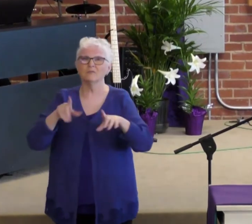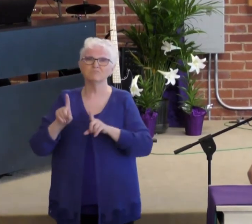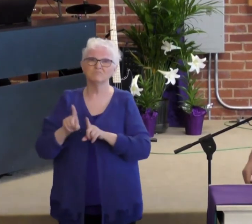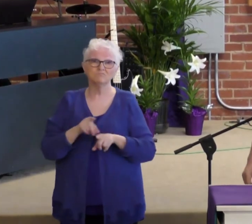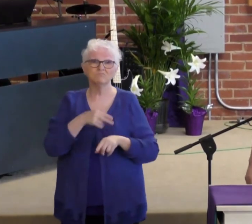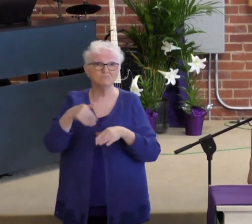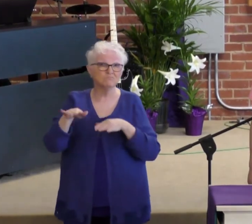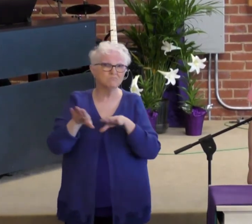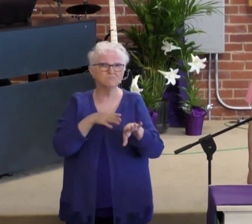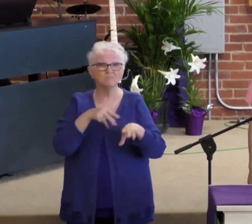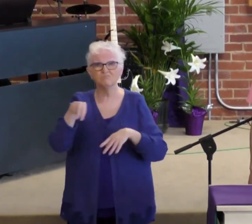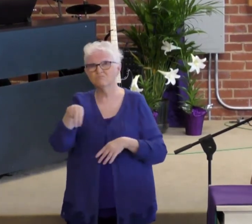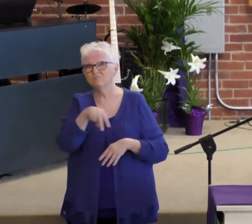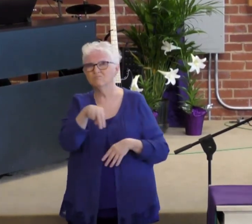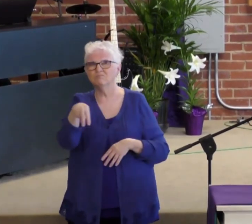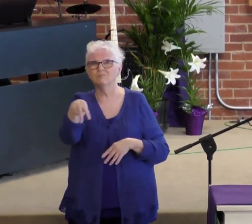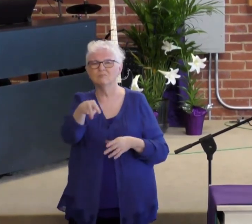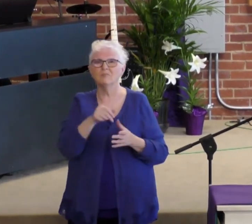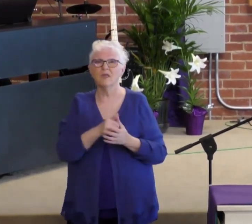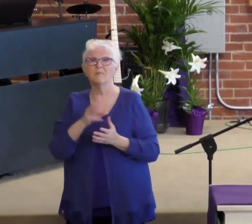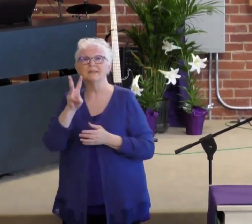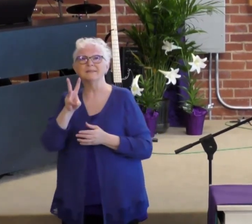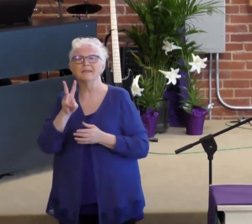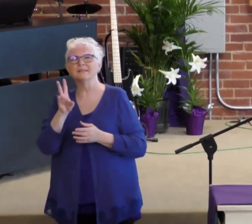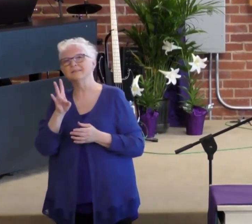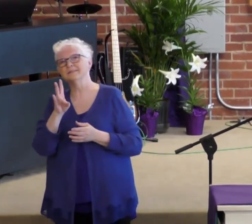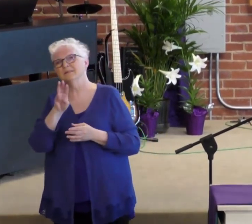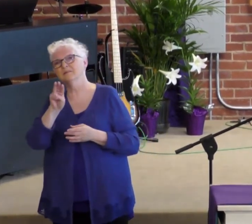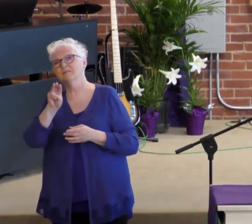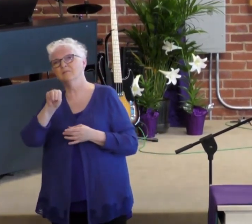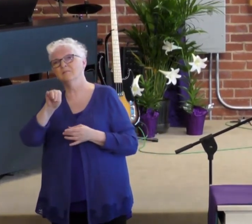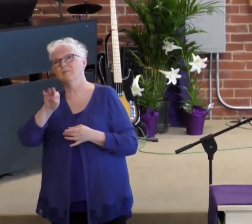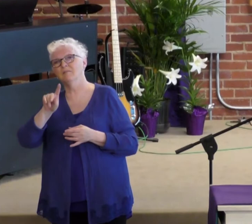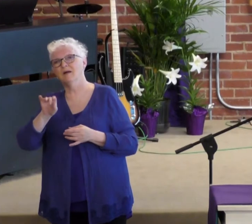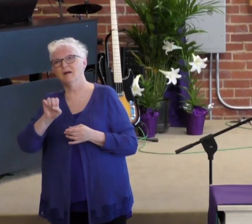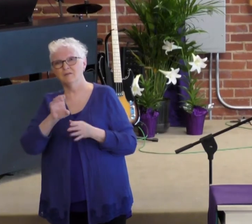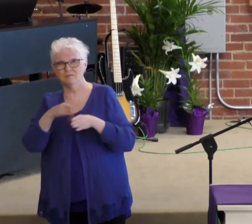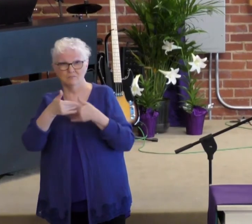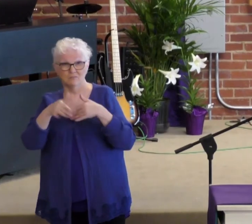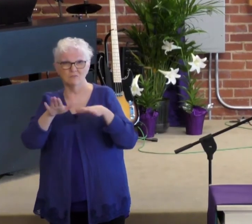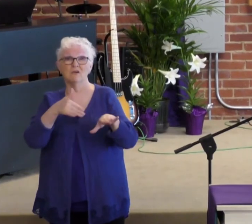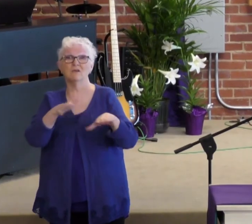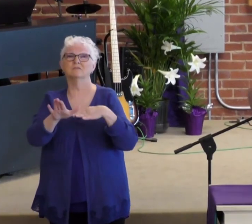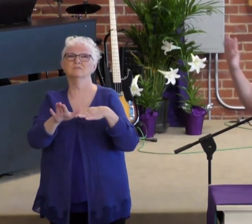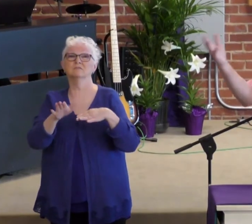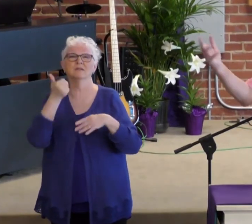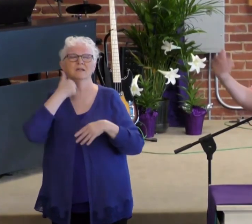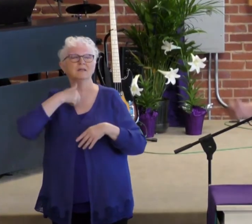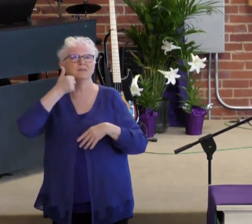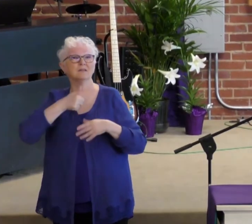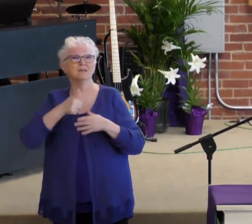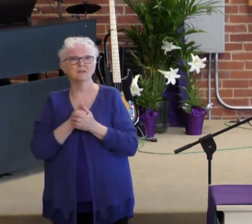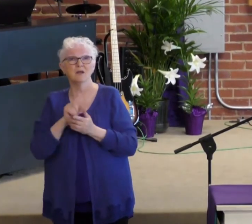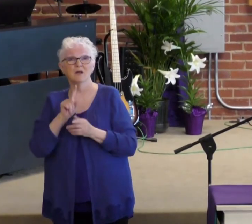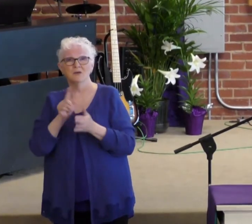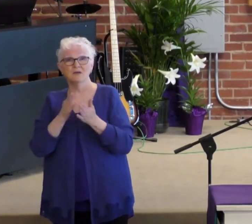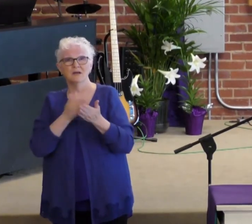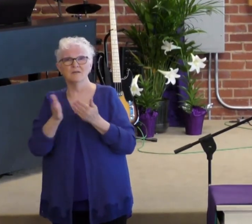road for my 6 or 7 mile walk that I do every day of the world, wherever I